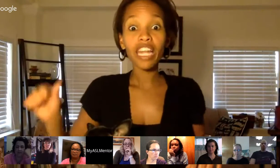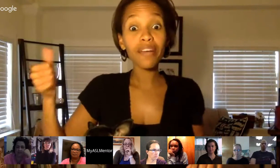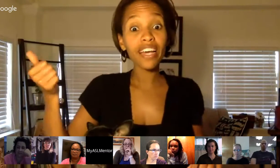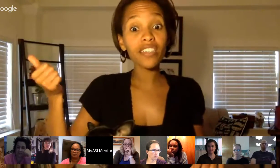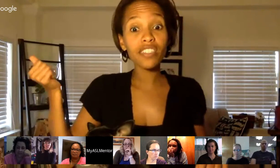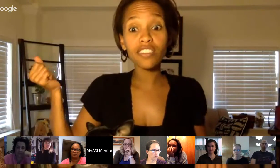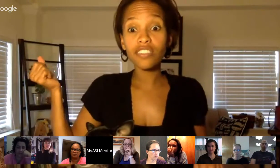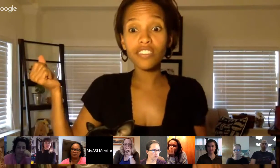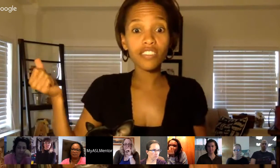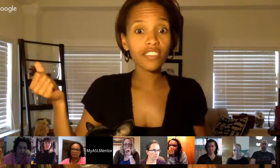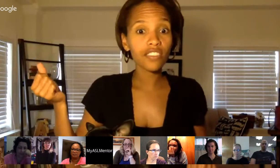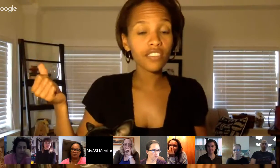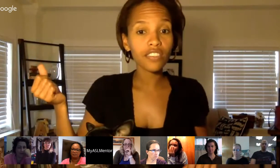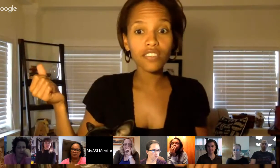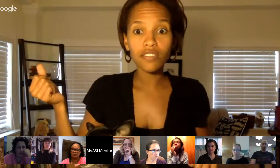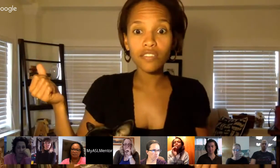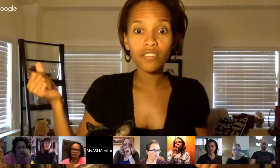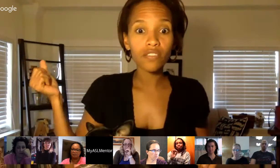Anybody else?